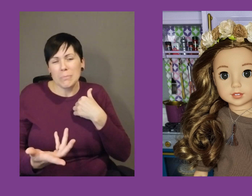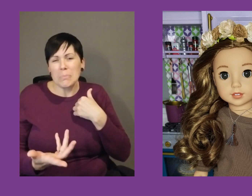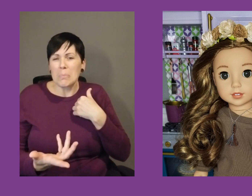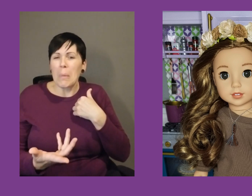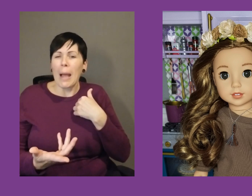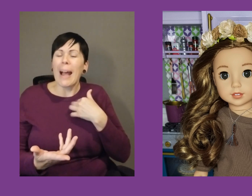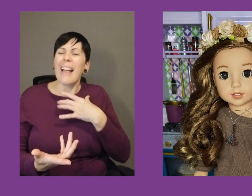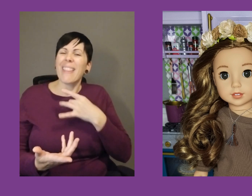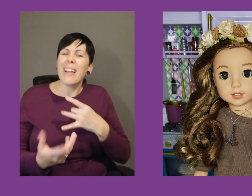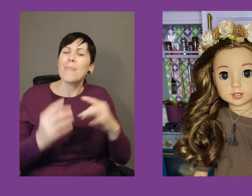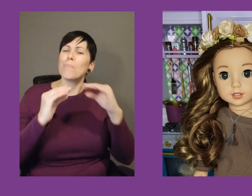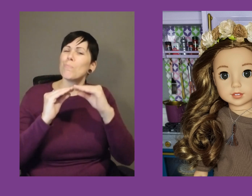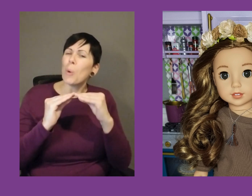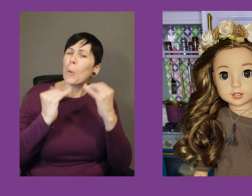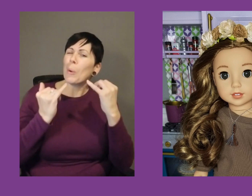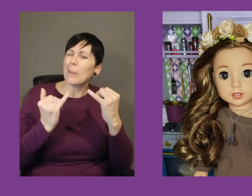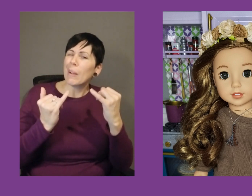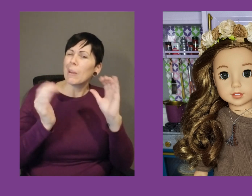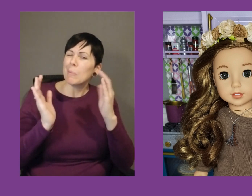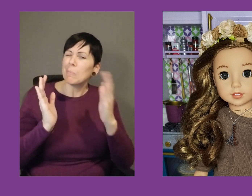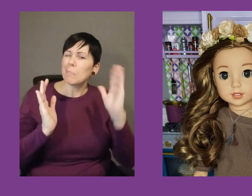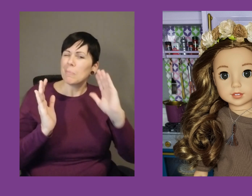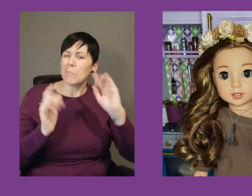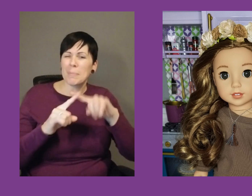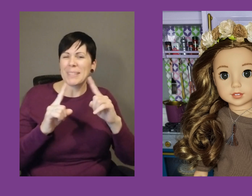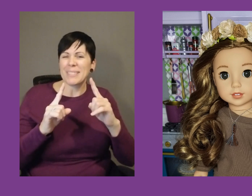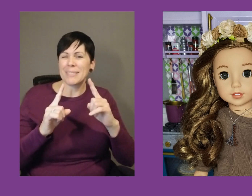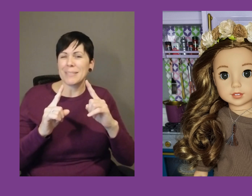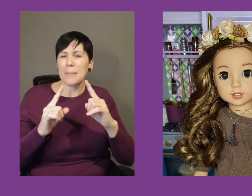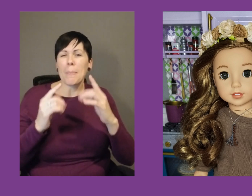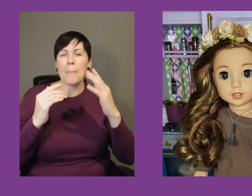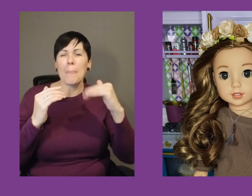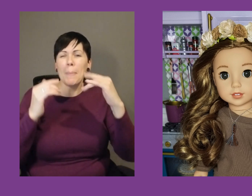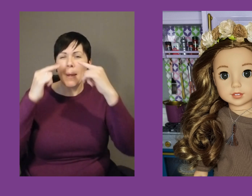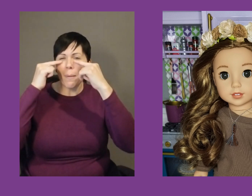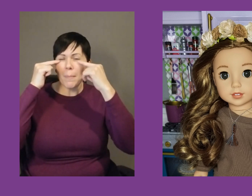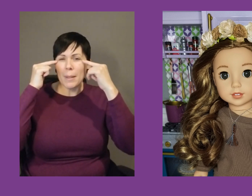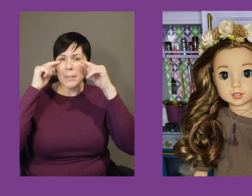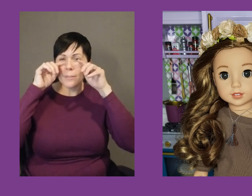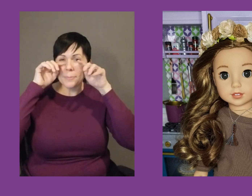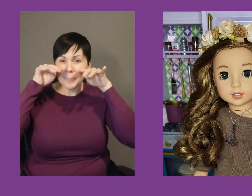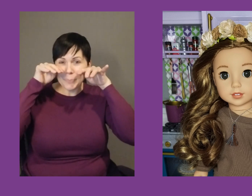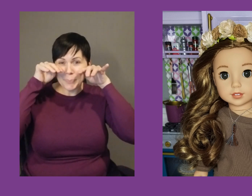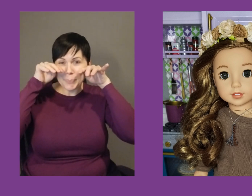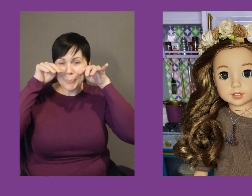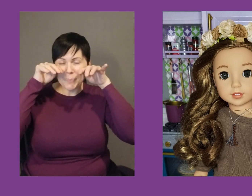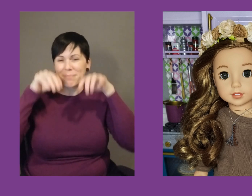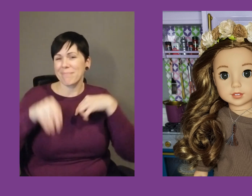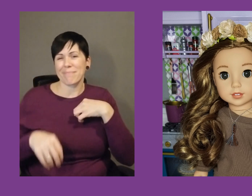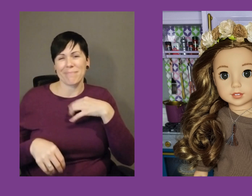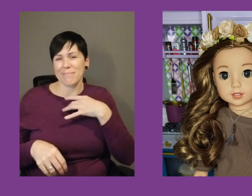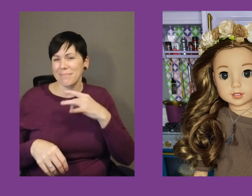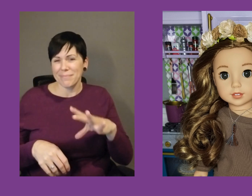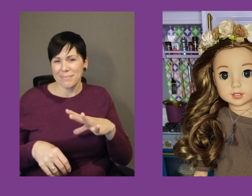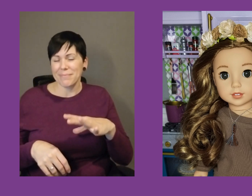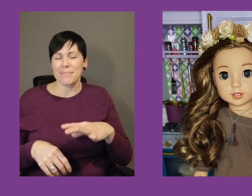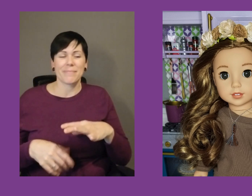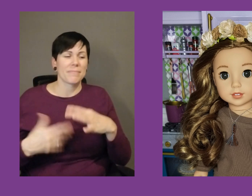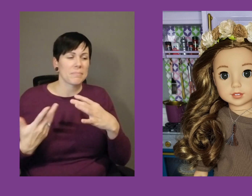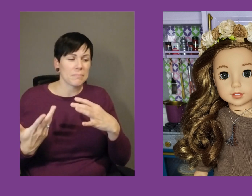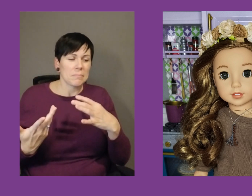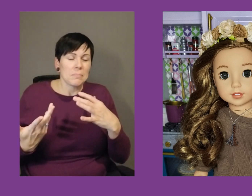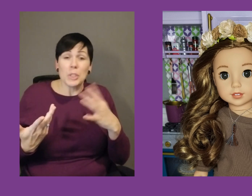still do not like her bottom lashes, and she's just not my favorite. But she's very pretty. But I wouldn't have picked